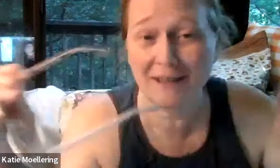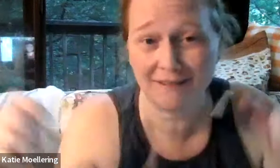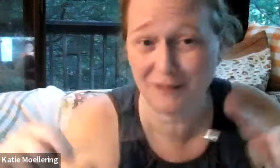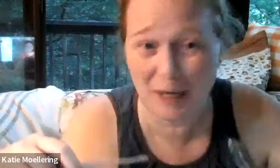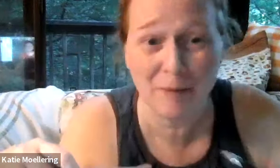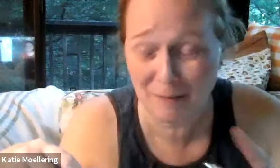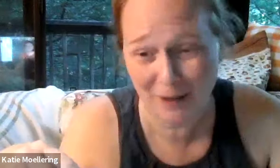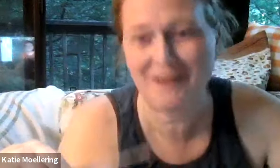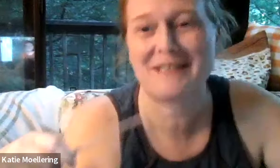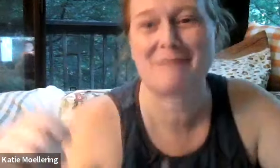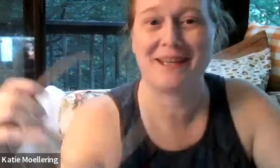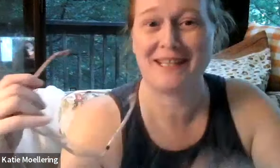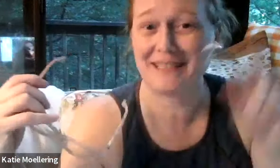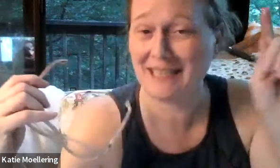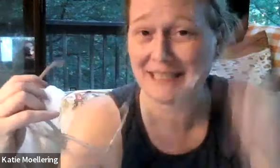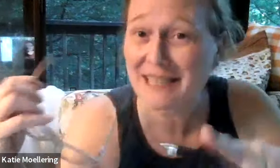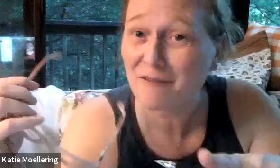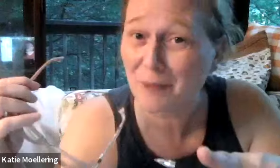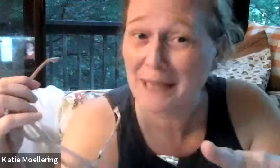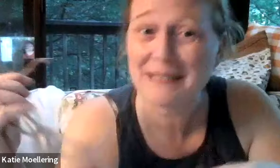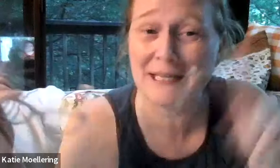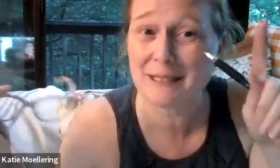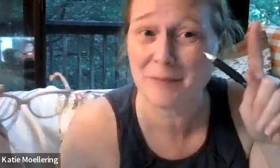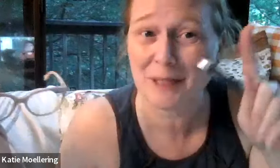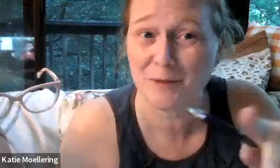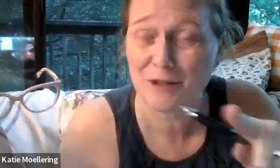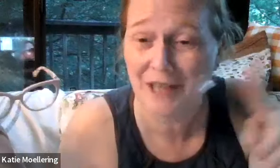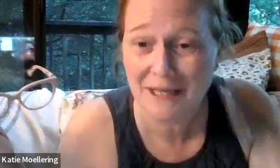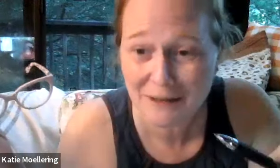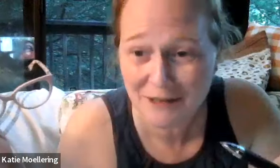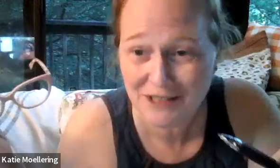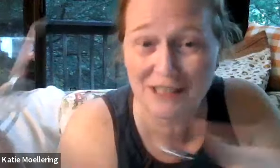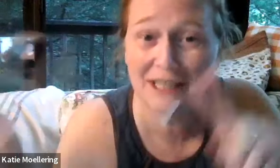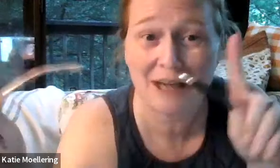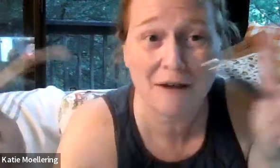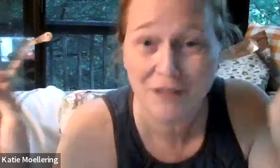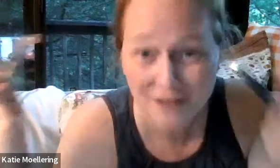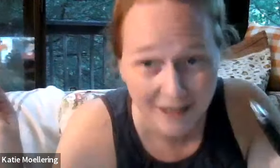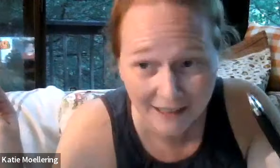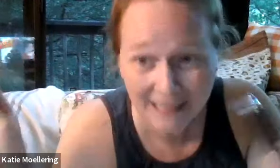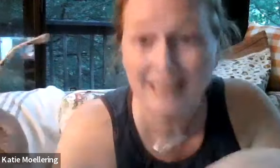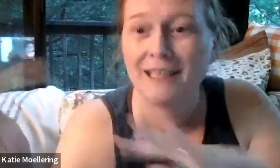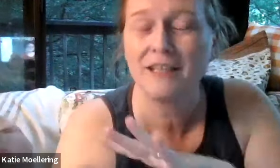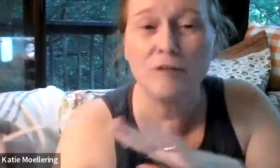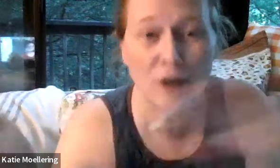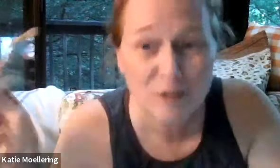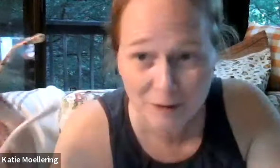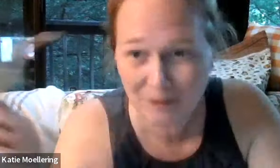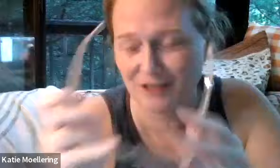the library moderate something. Is it is a safe place, and it's a place where you can ask a question and not feel silly. No stupid